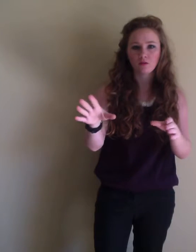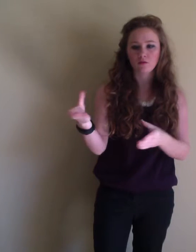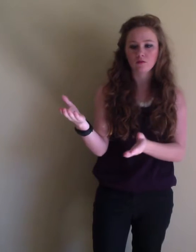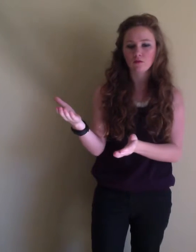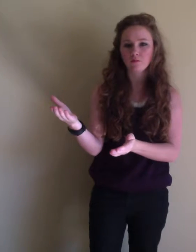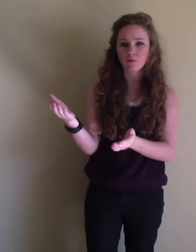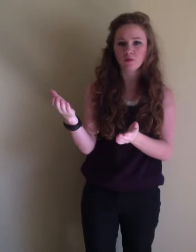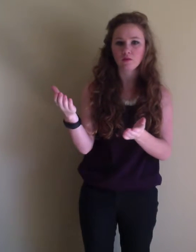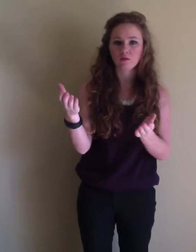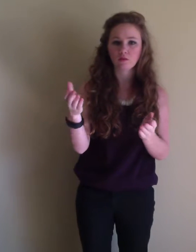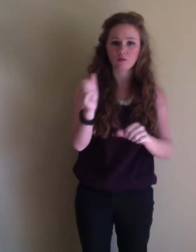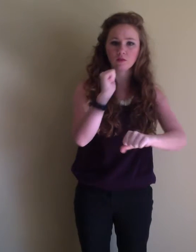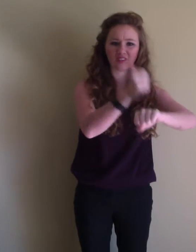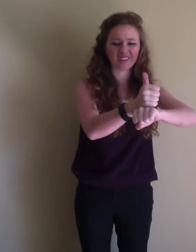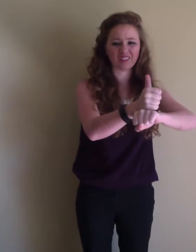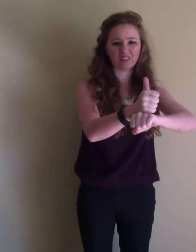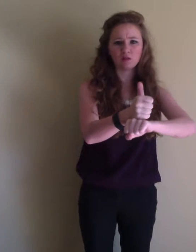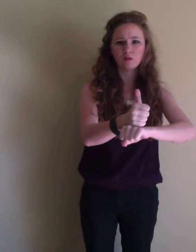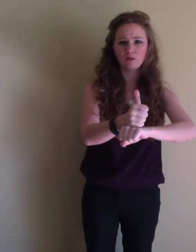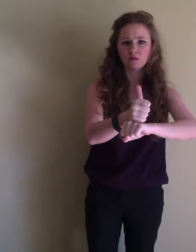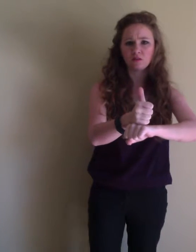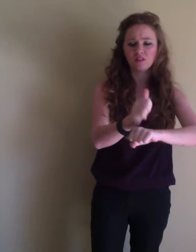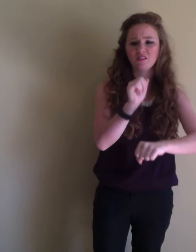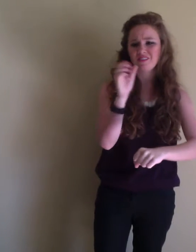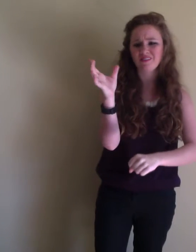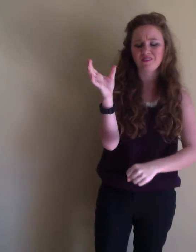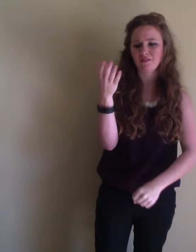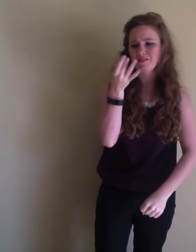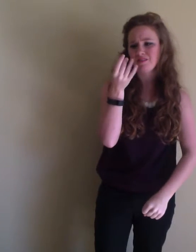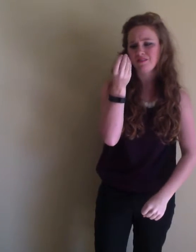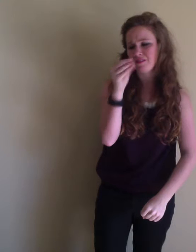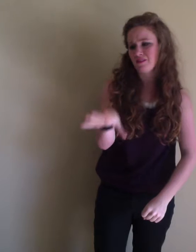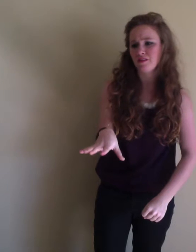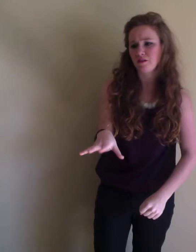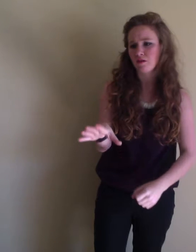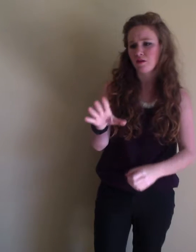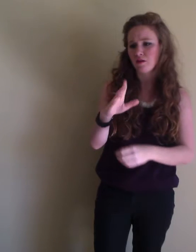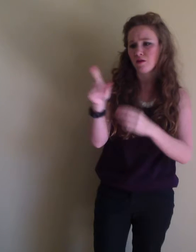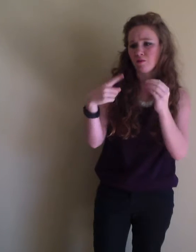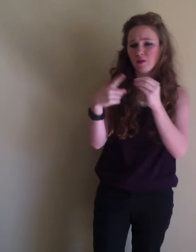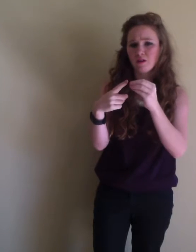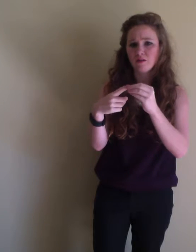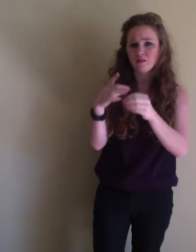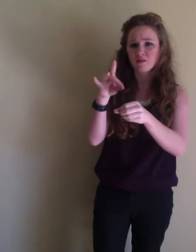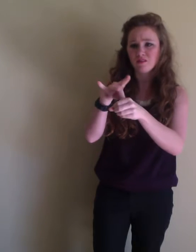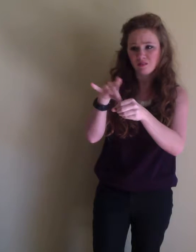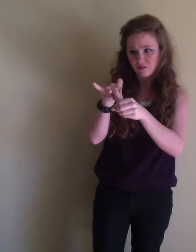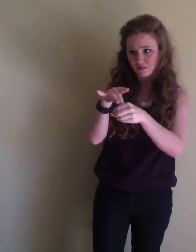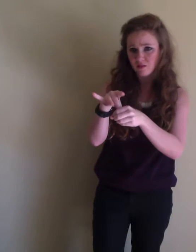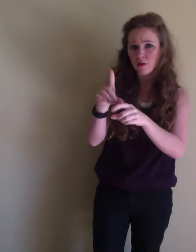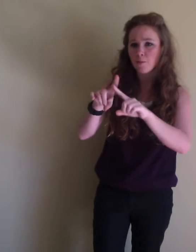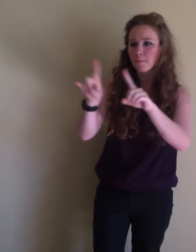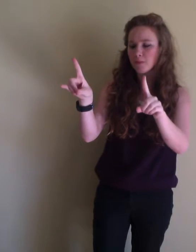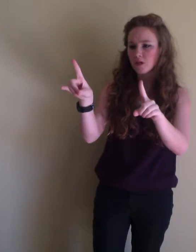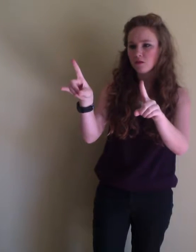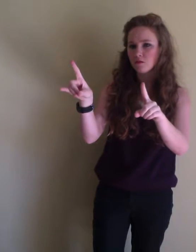whatever reason, the colonists, it wasn't the price of the tea, though. It wasn't the cheapness of the tea. It was the principle of it. They were being